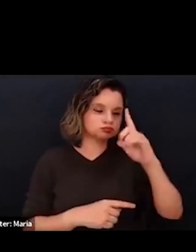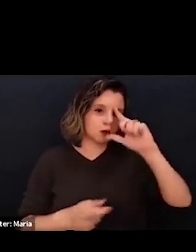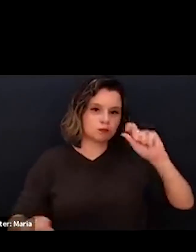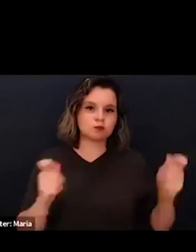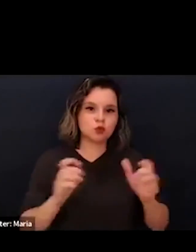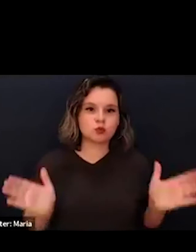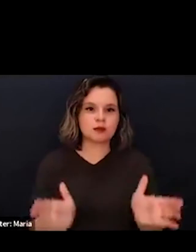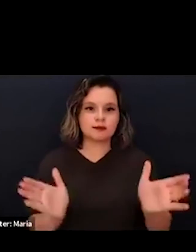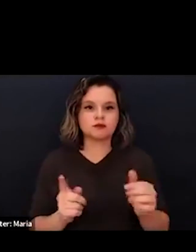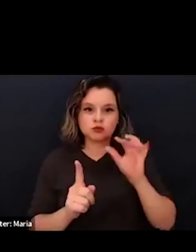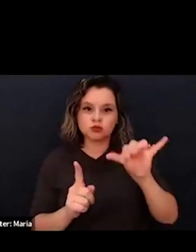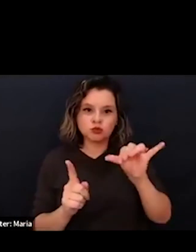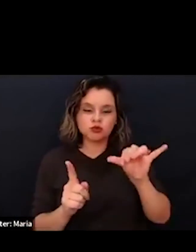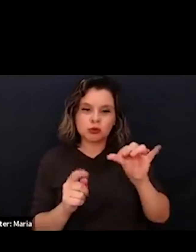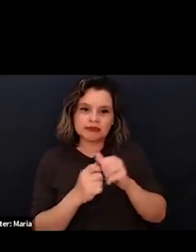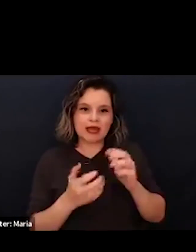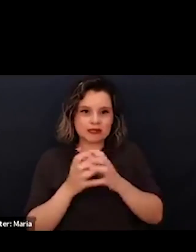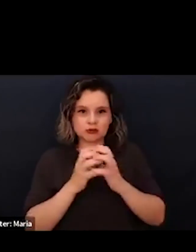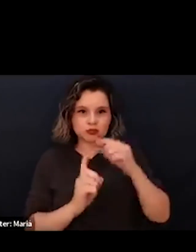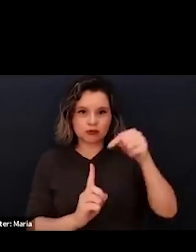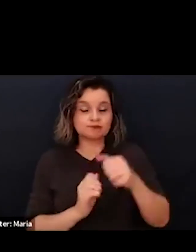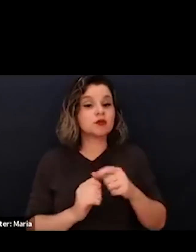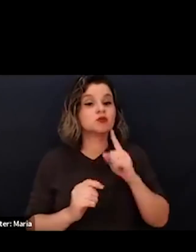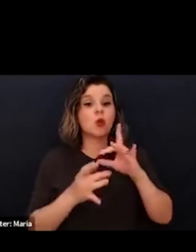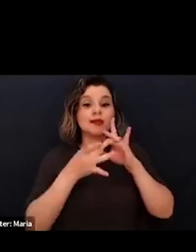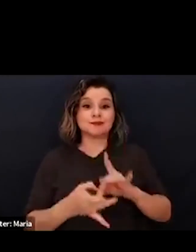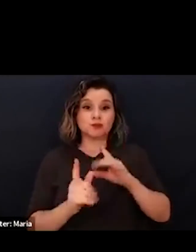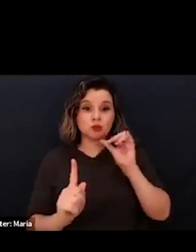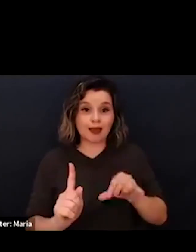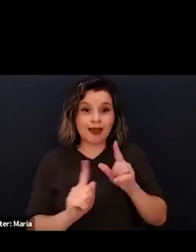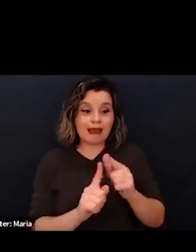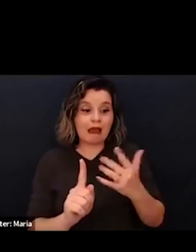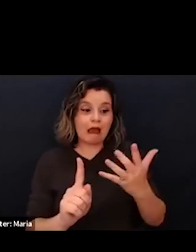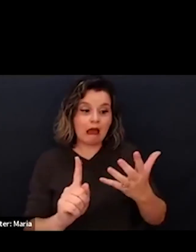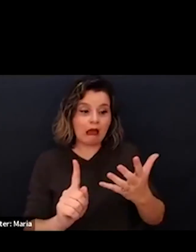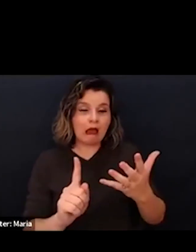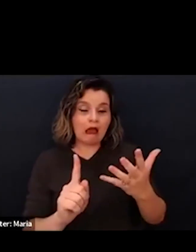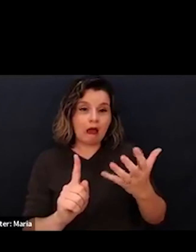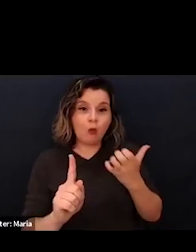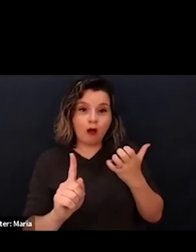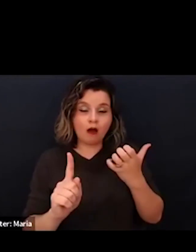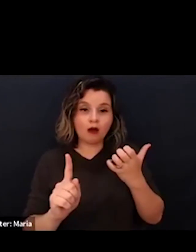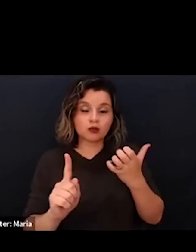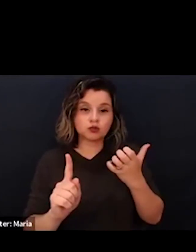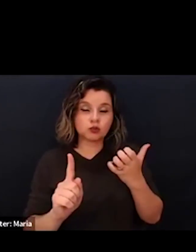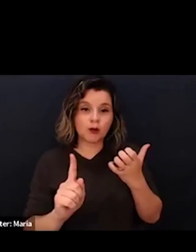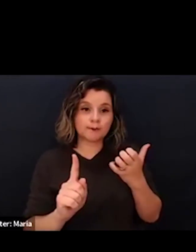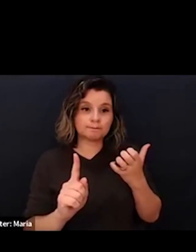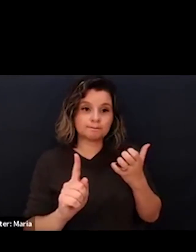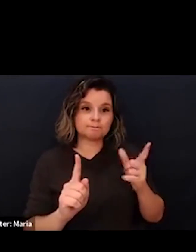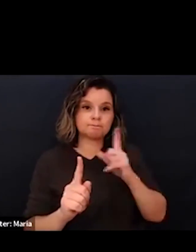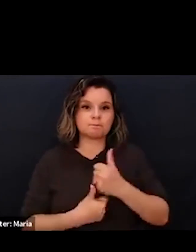of activism intersectionally. Now, along those lines, I want to read for you a